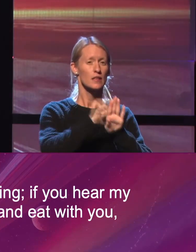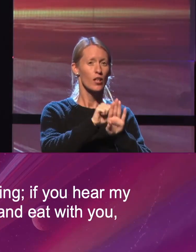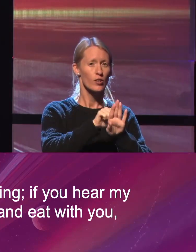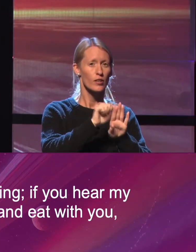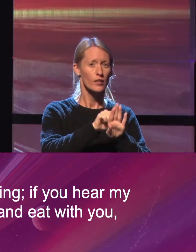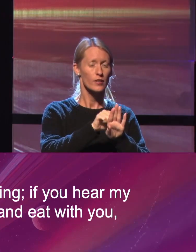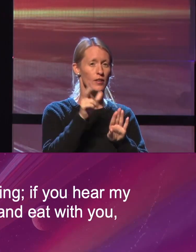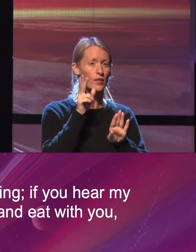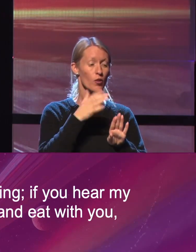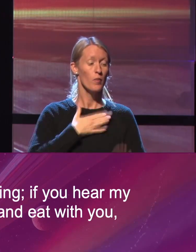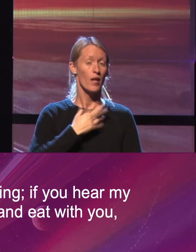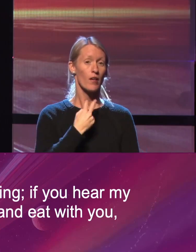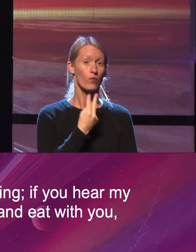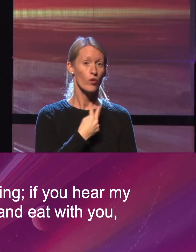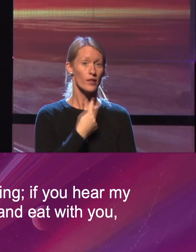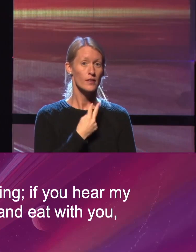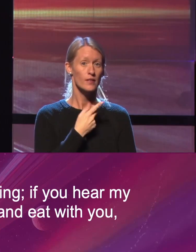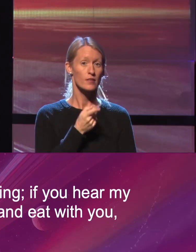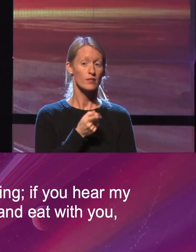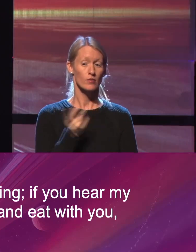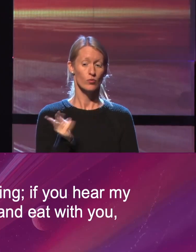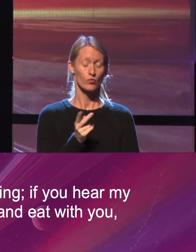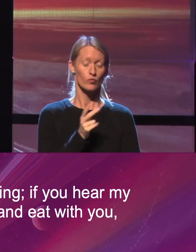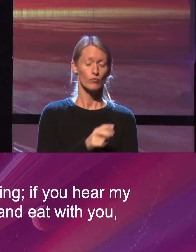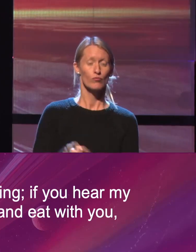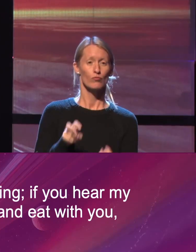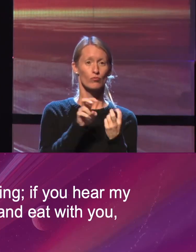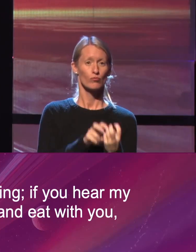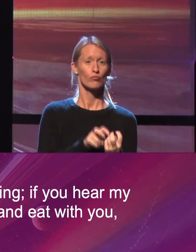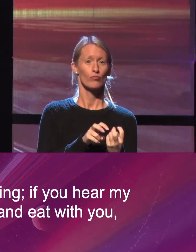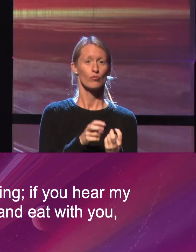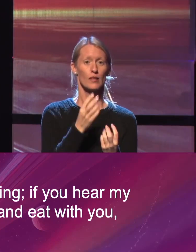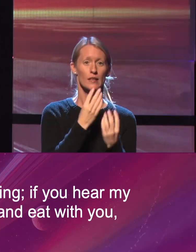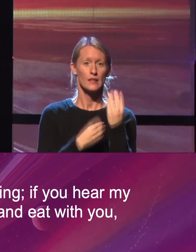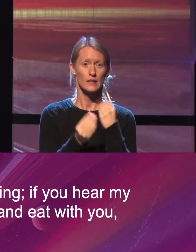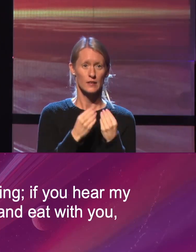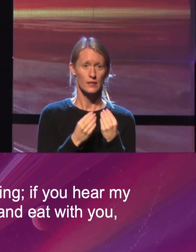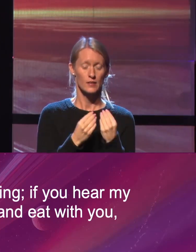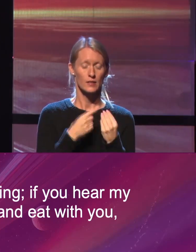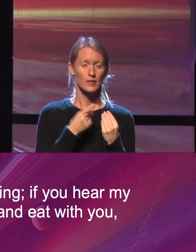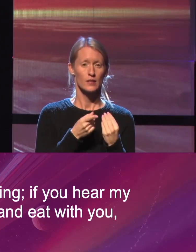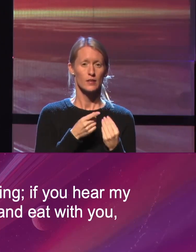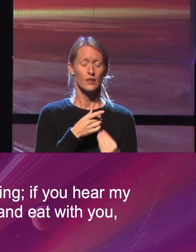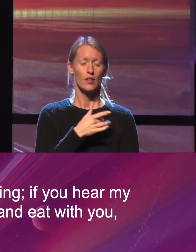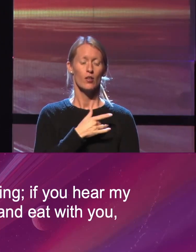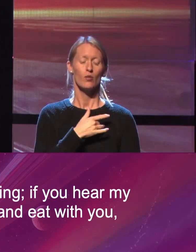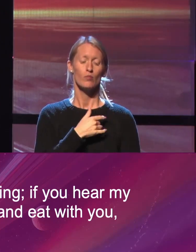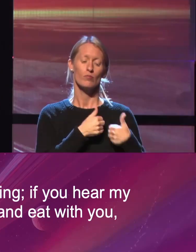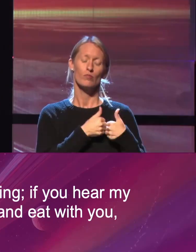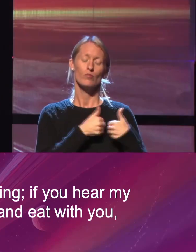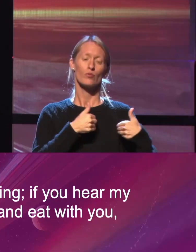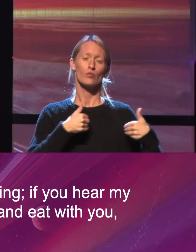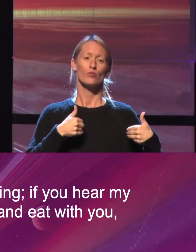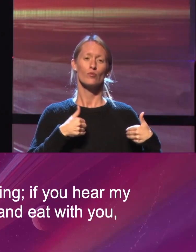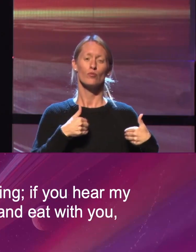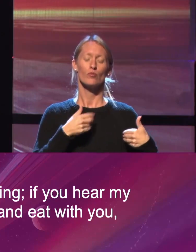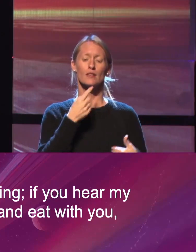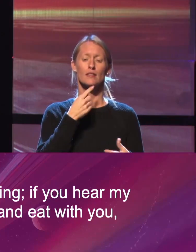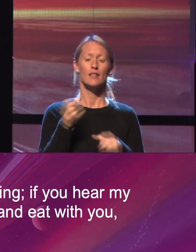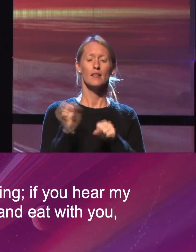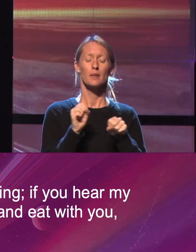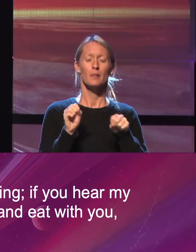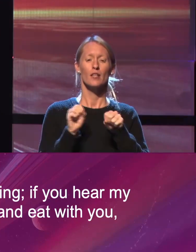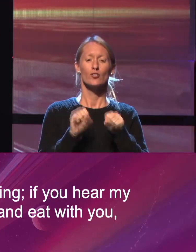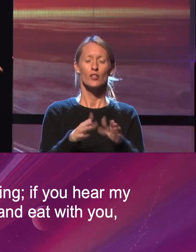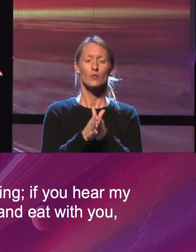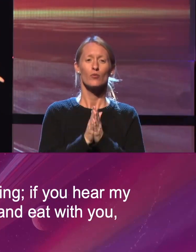come in and eat with you and you with me. This is not like if you open the door of your heart and say a magic prayer, then guess what? You get to live in